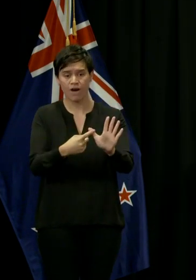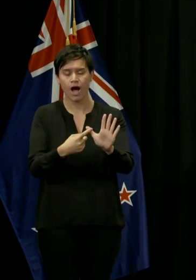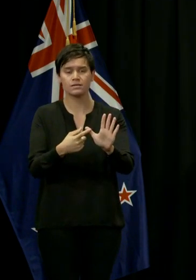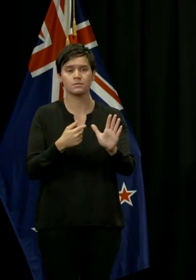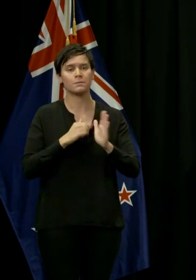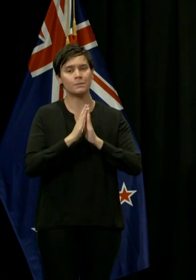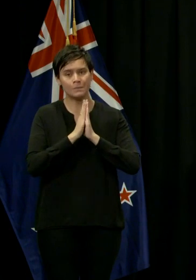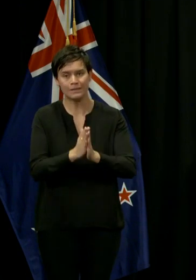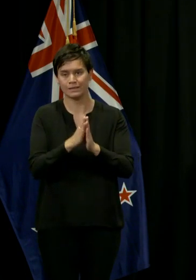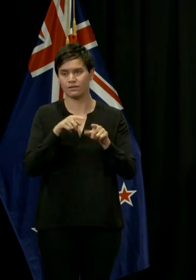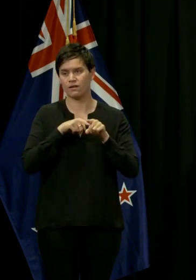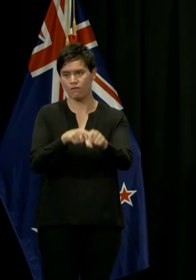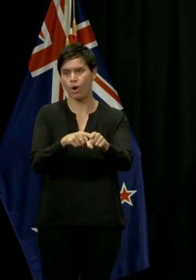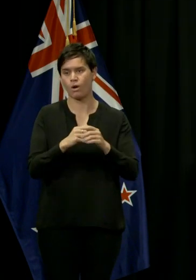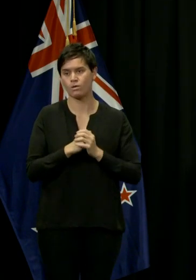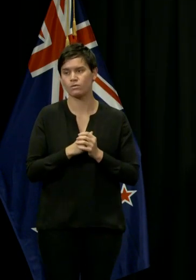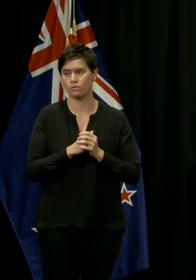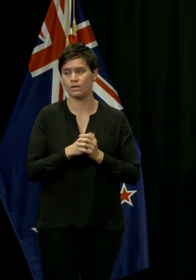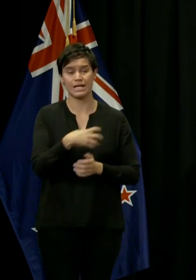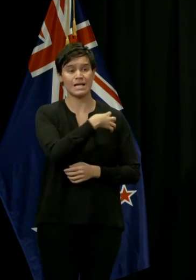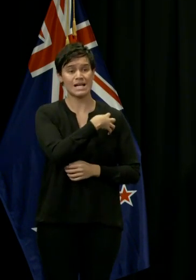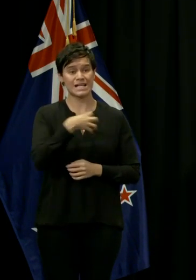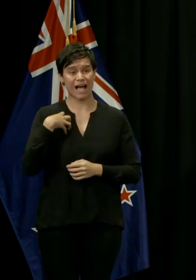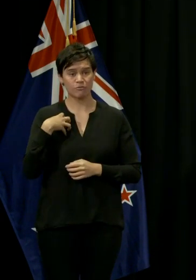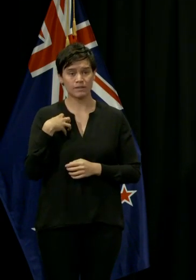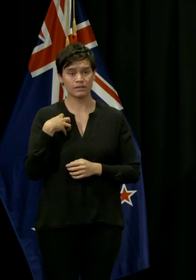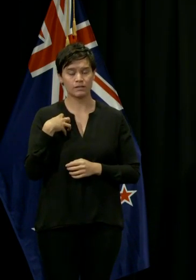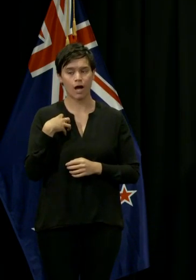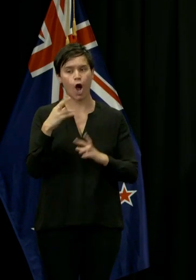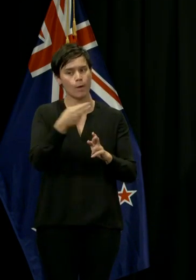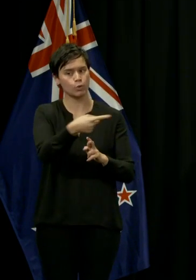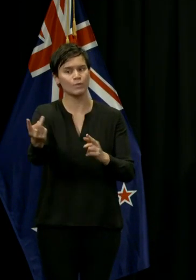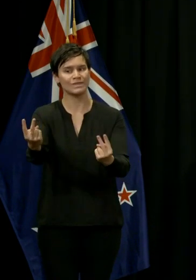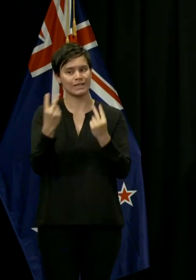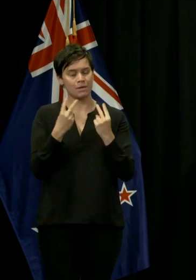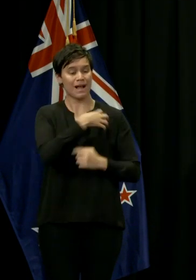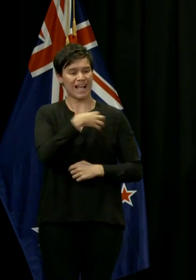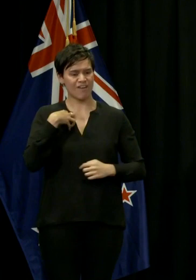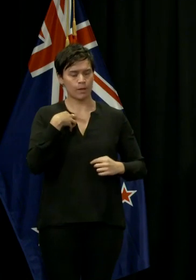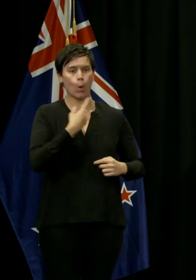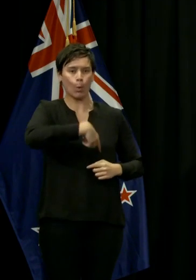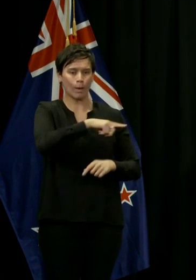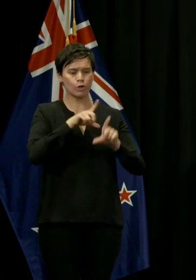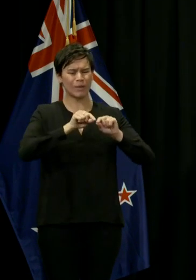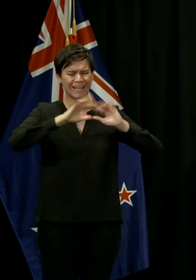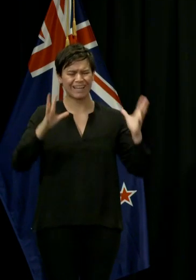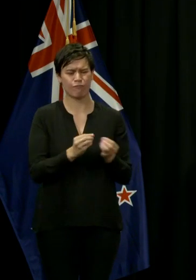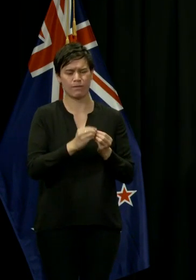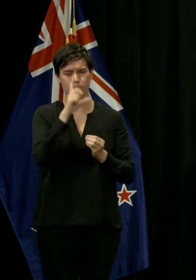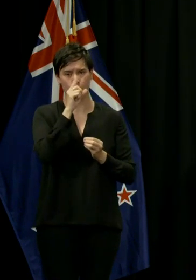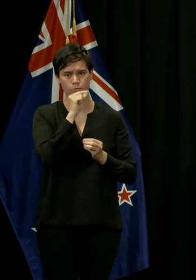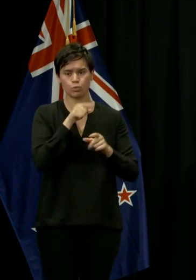you today. As a government, we will, and I hope you have seen this, we will do everything in our power to protect